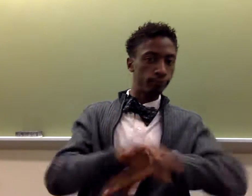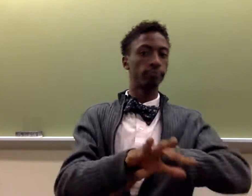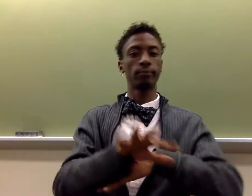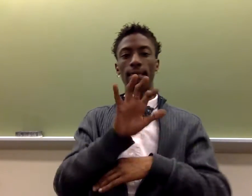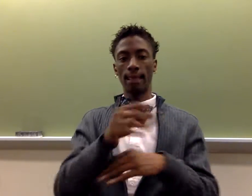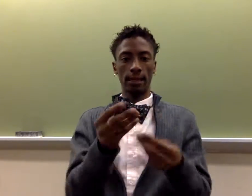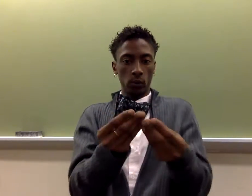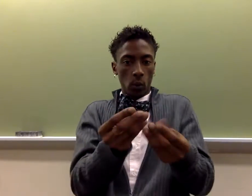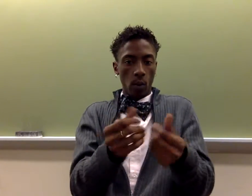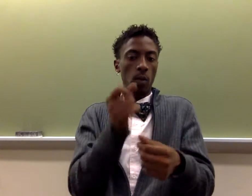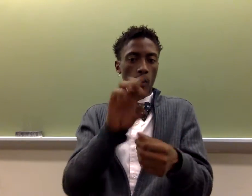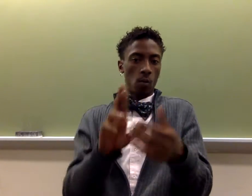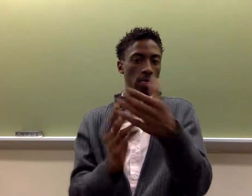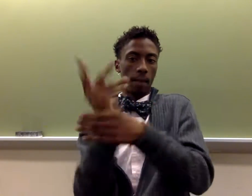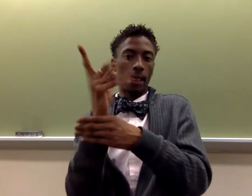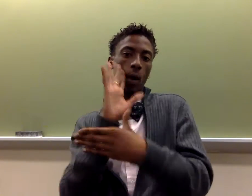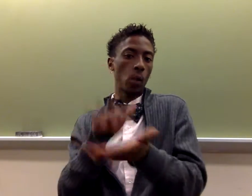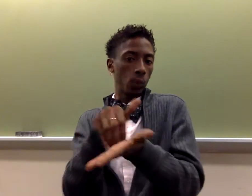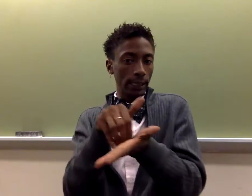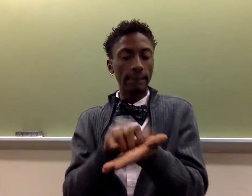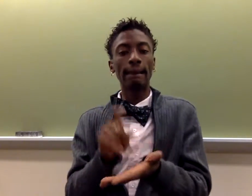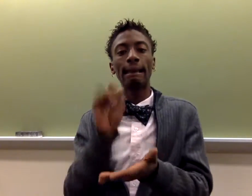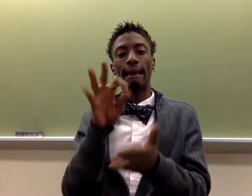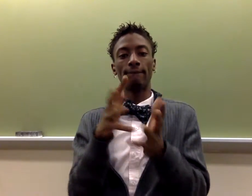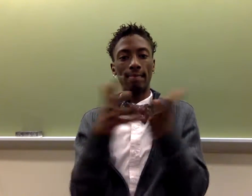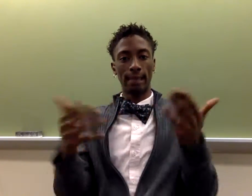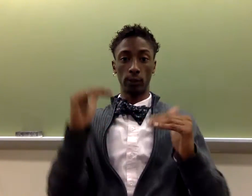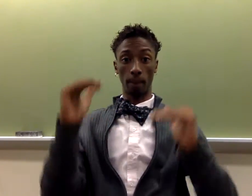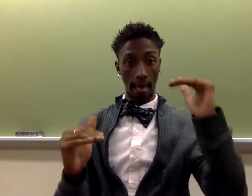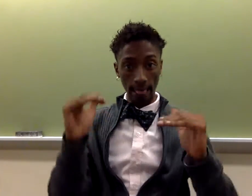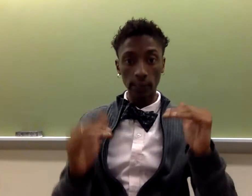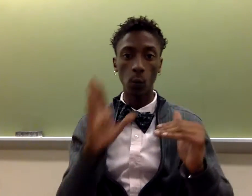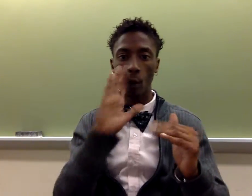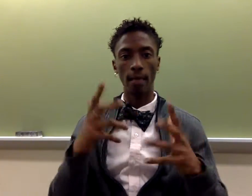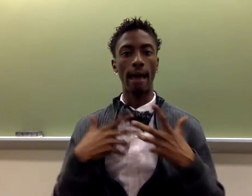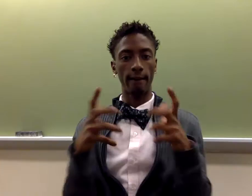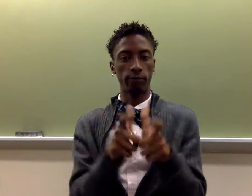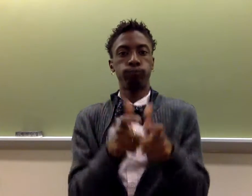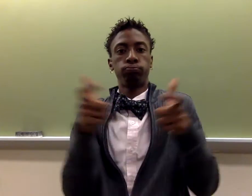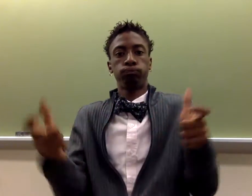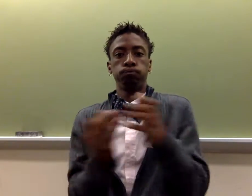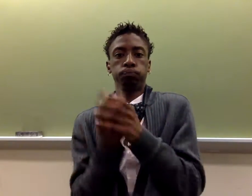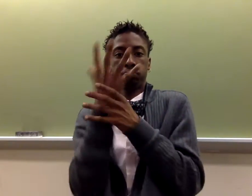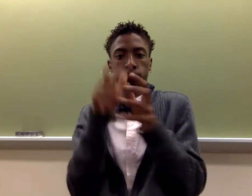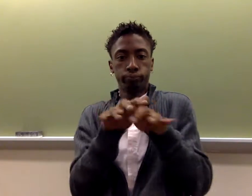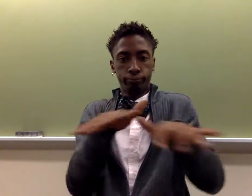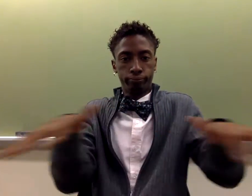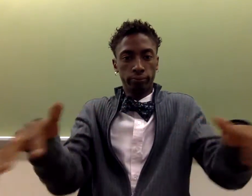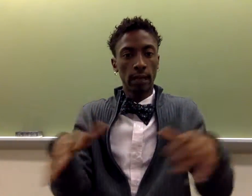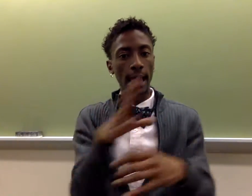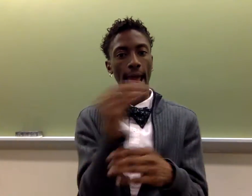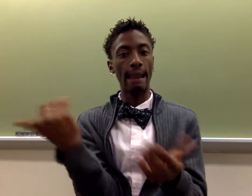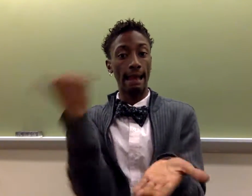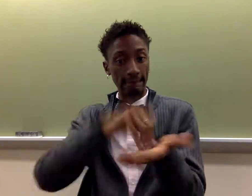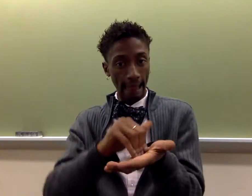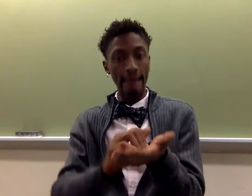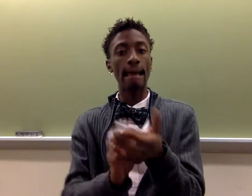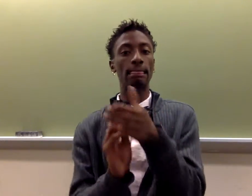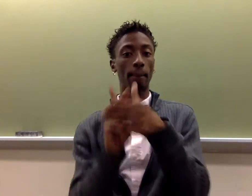will be weak. If things are balanced, you'll get a tremendous yield, and again, the plants will be strong.